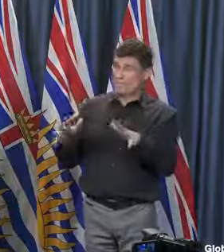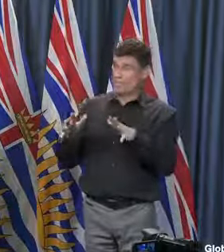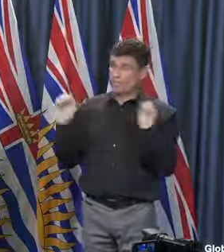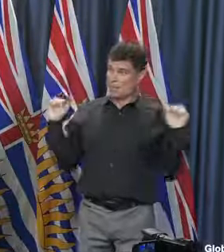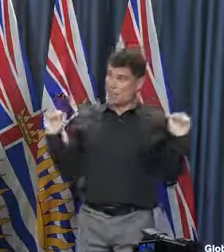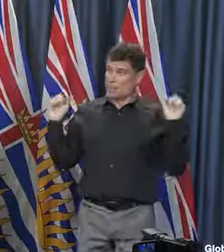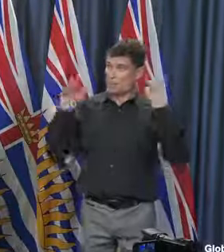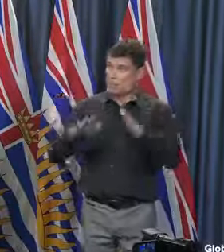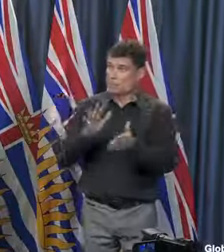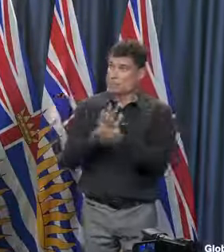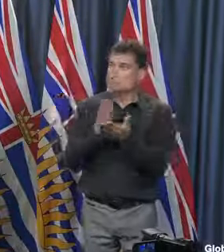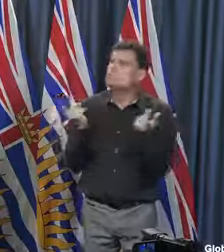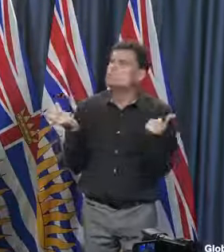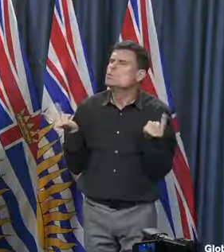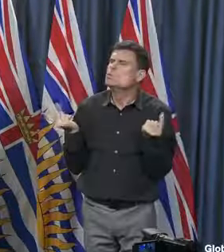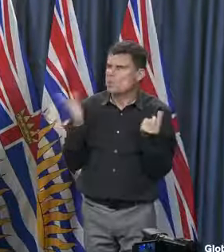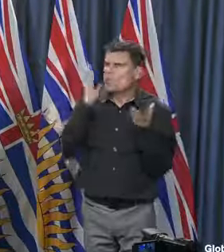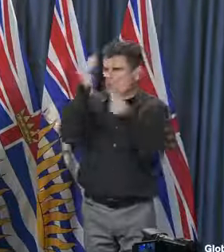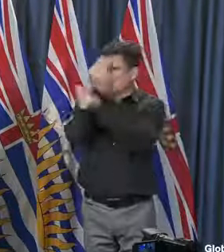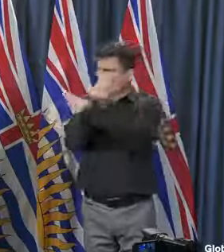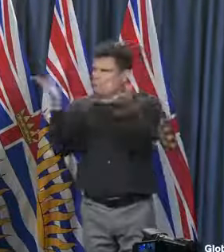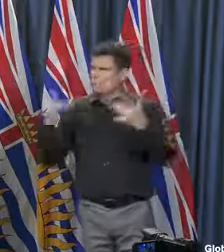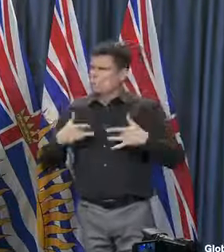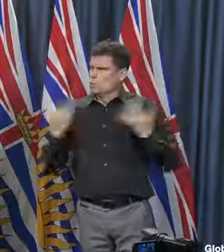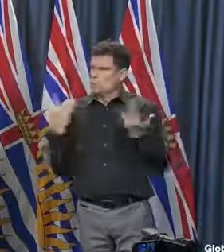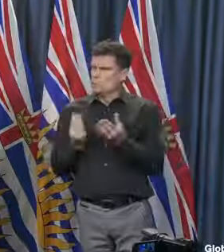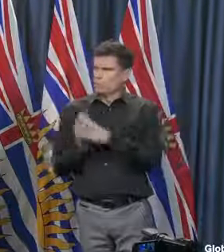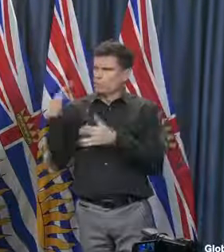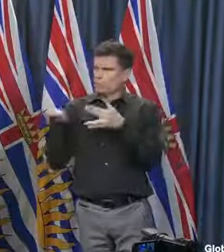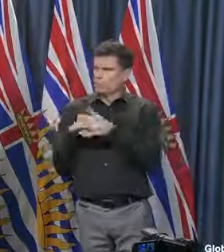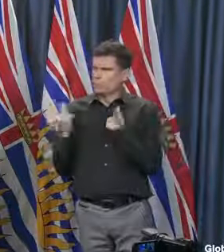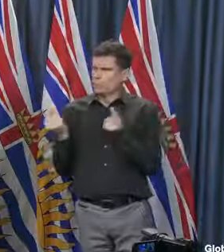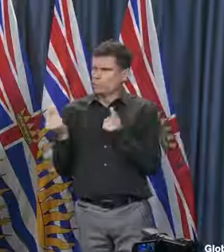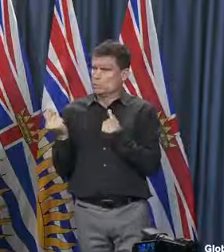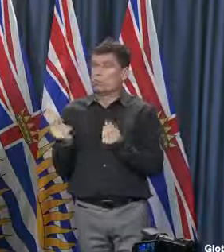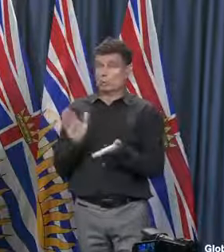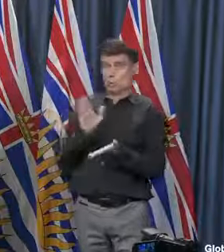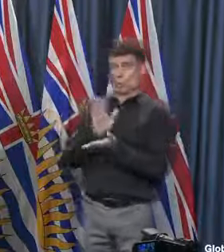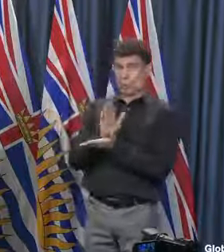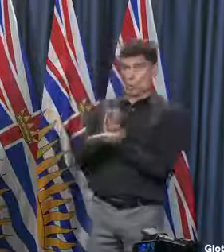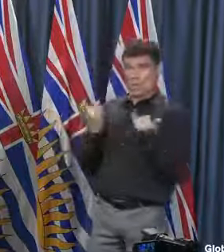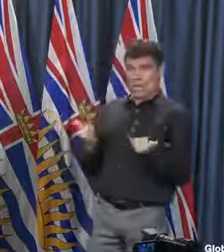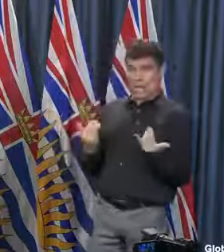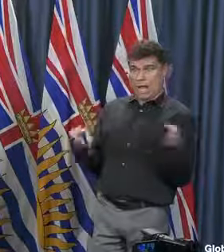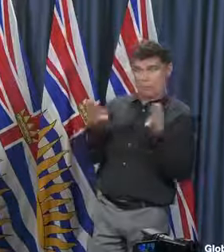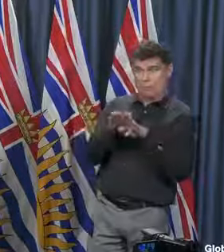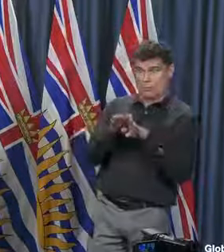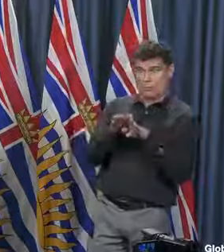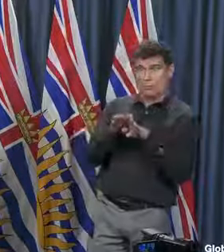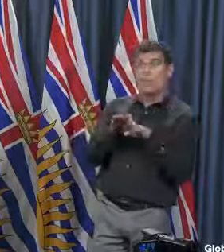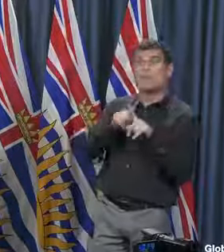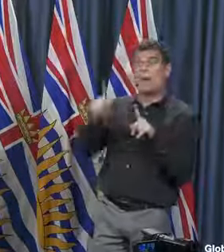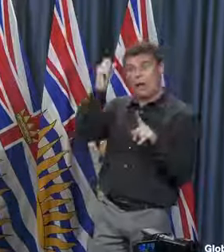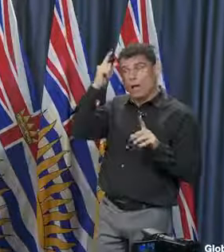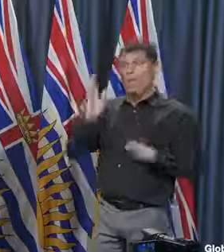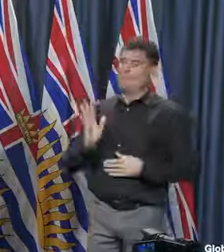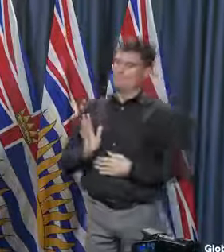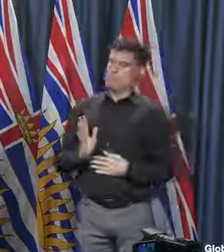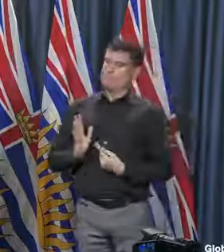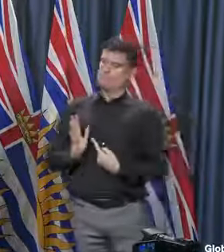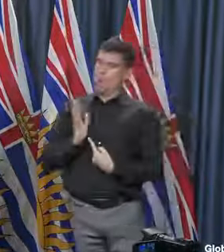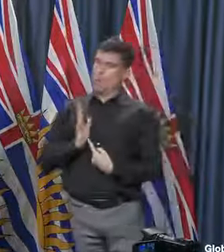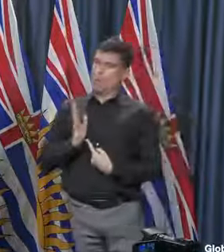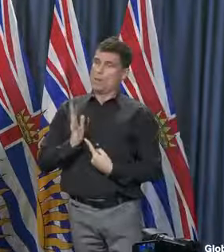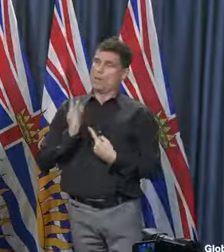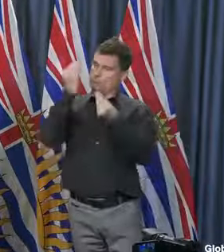schools almost everywhere in the province are shut down, and we expect a formal announcement on this tomorrow. And in an effort to